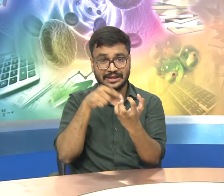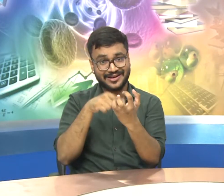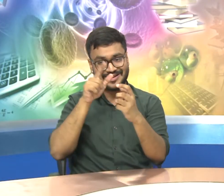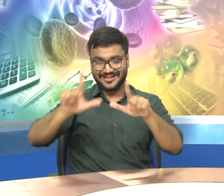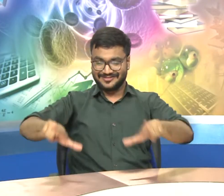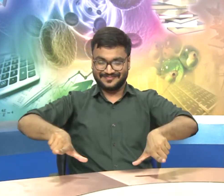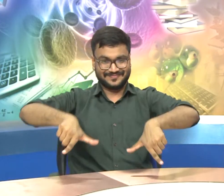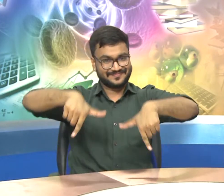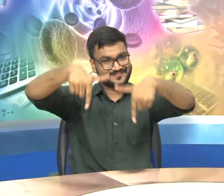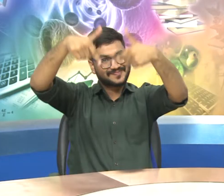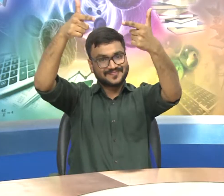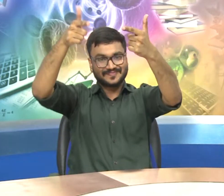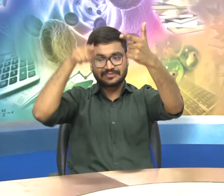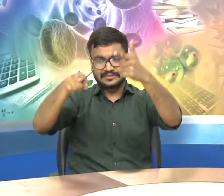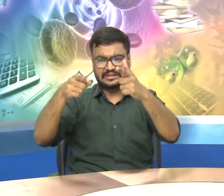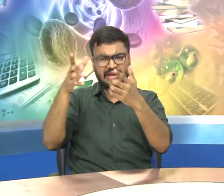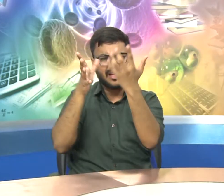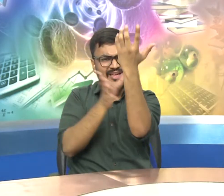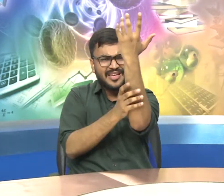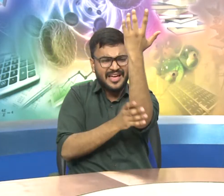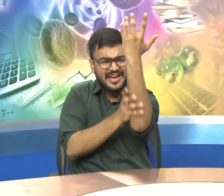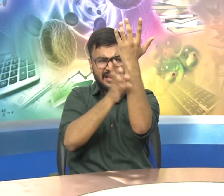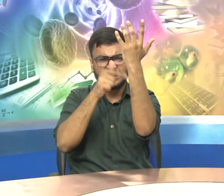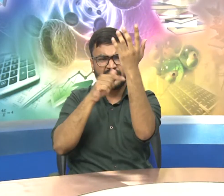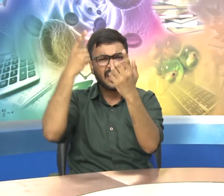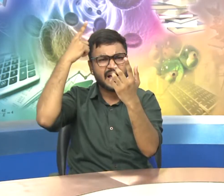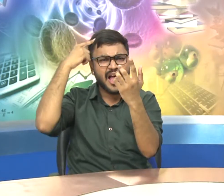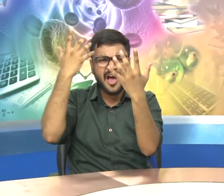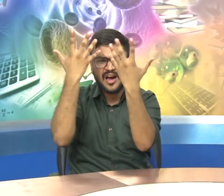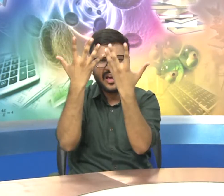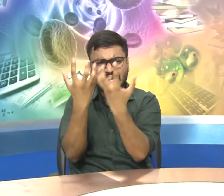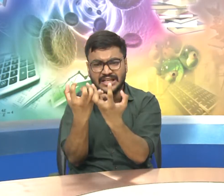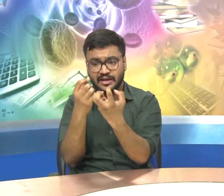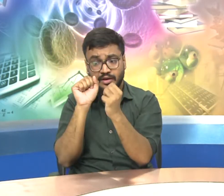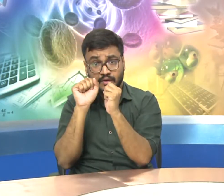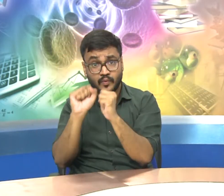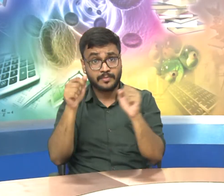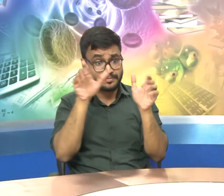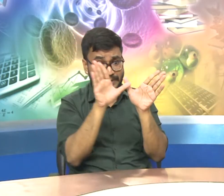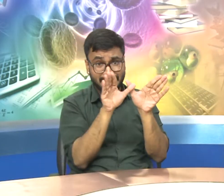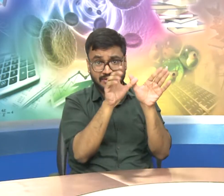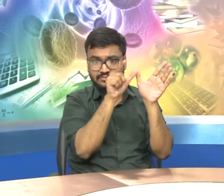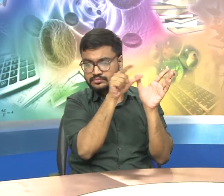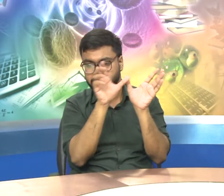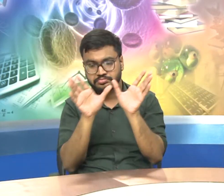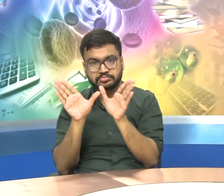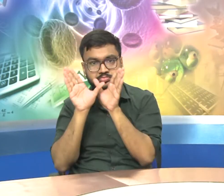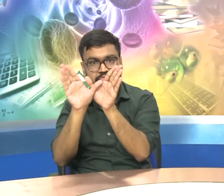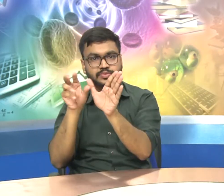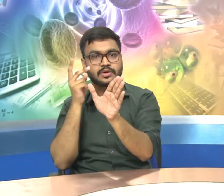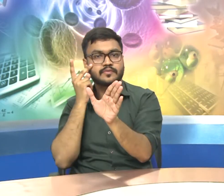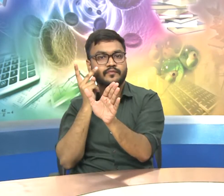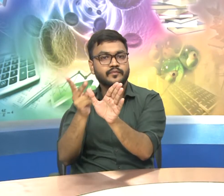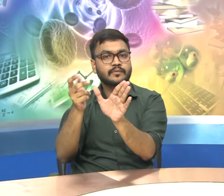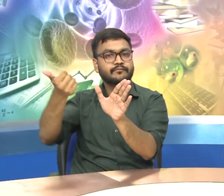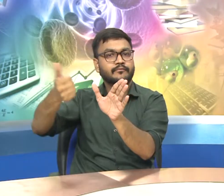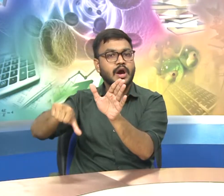Then what happened? The dark Carbonaria moth matched the black tree trunk.